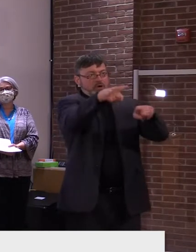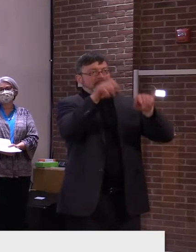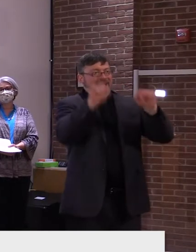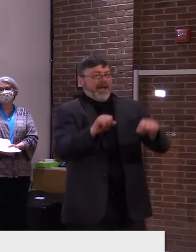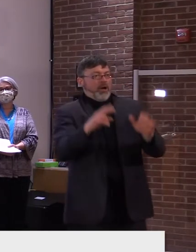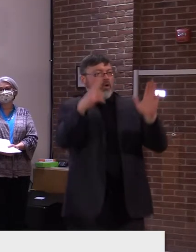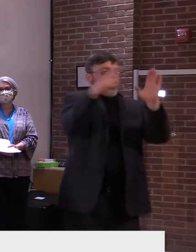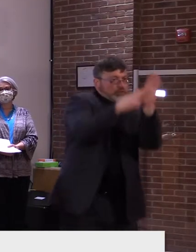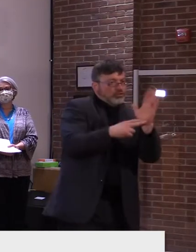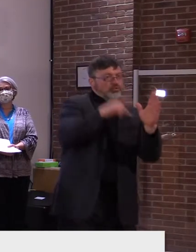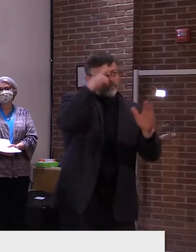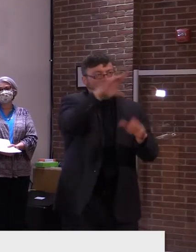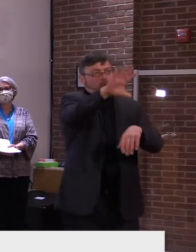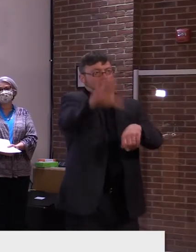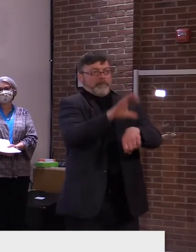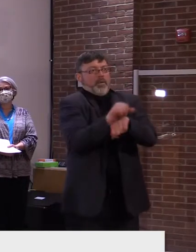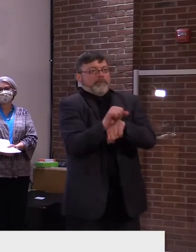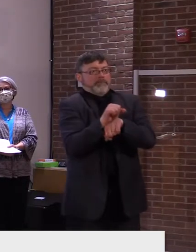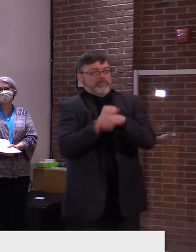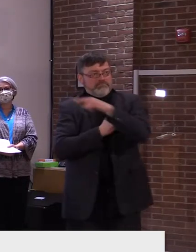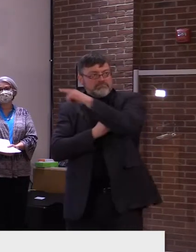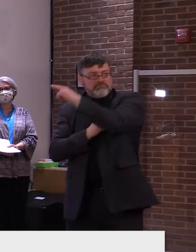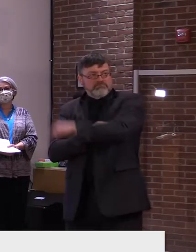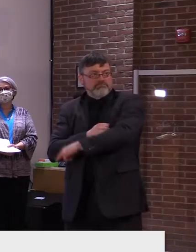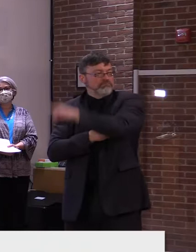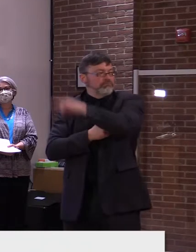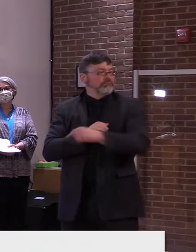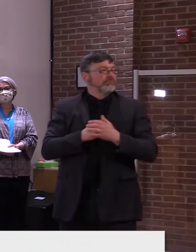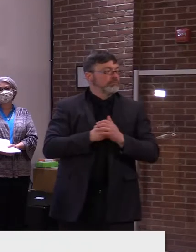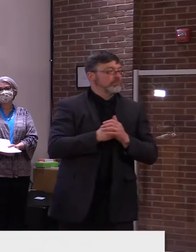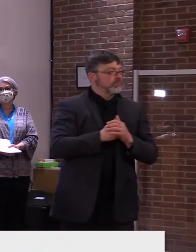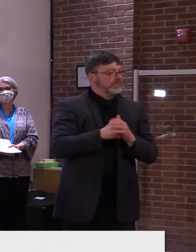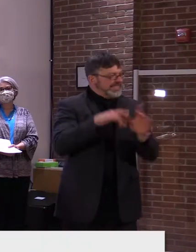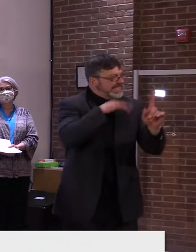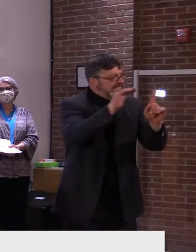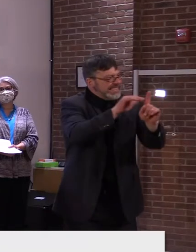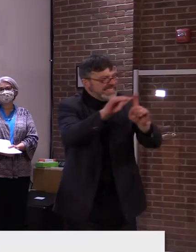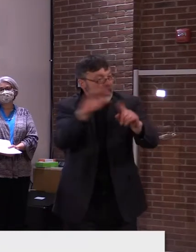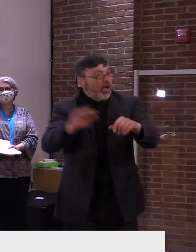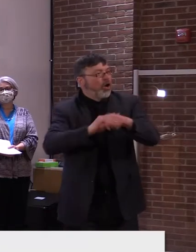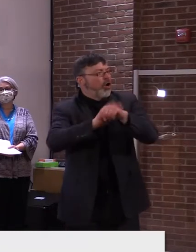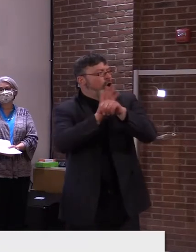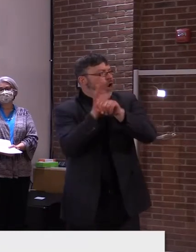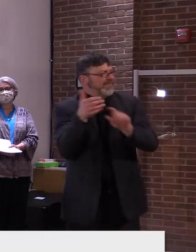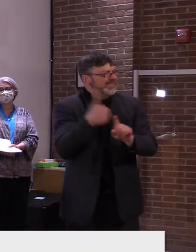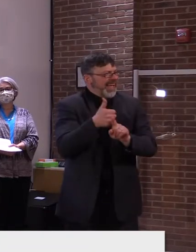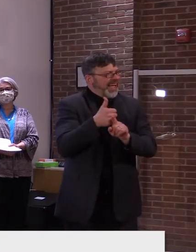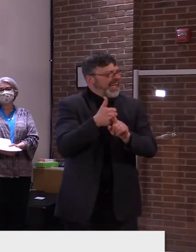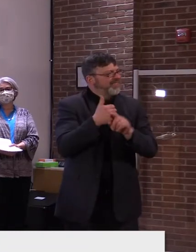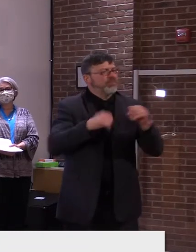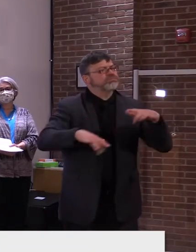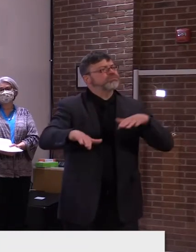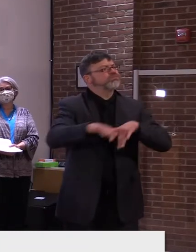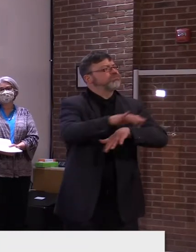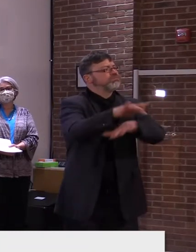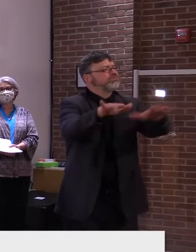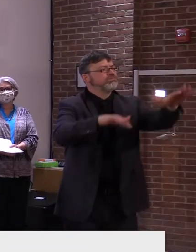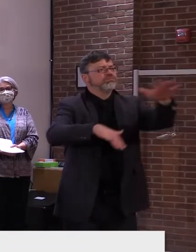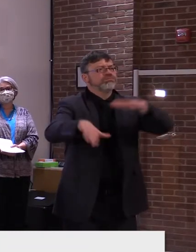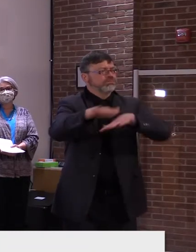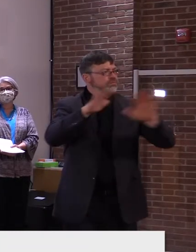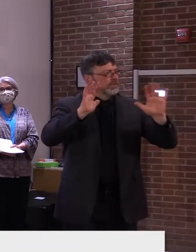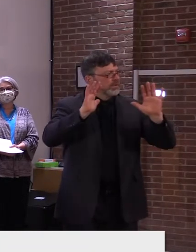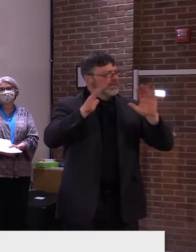that Vermont now had two of what the CDC calls variants of concern. We first found